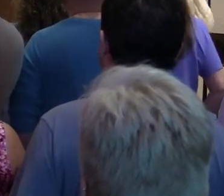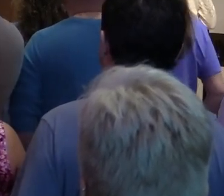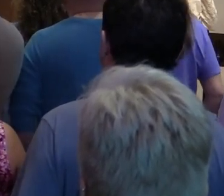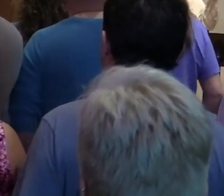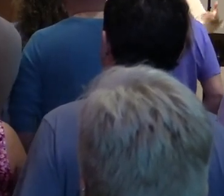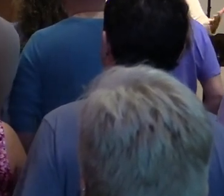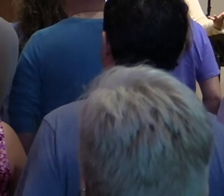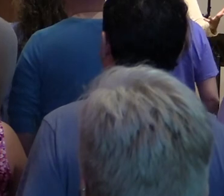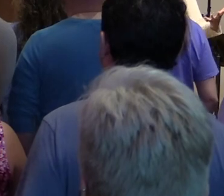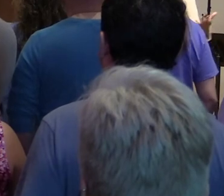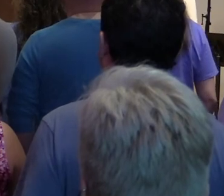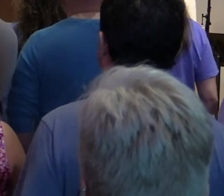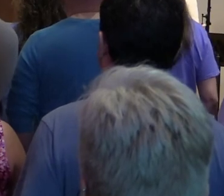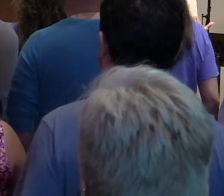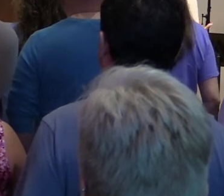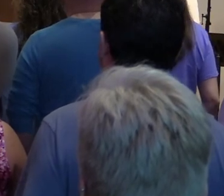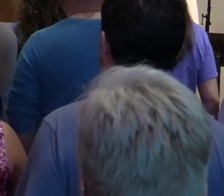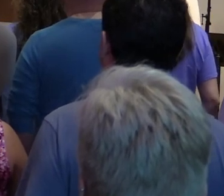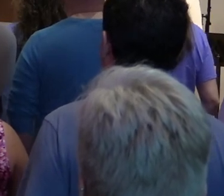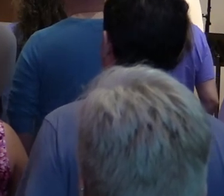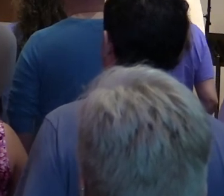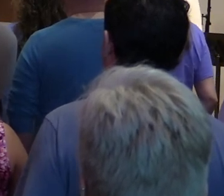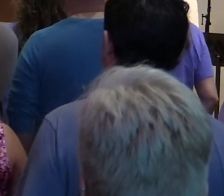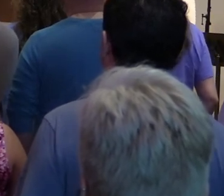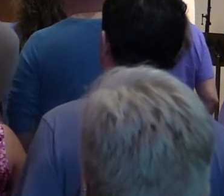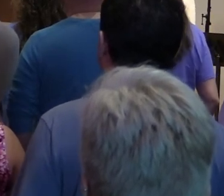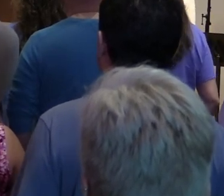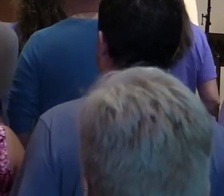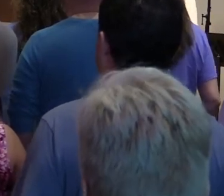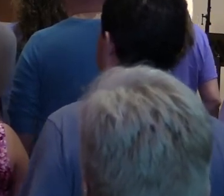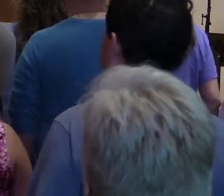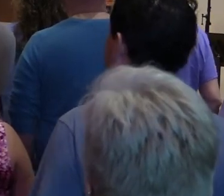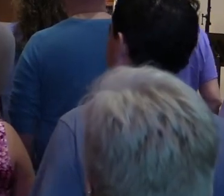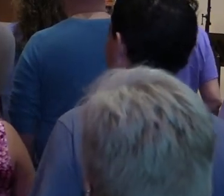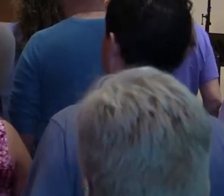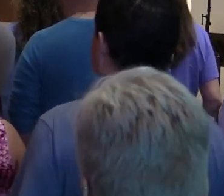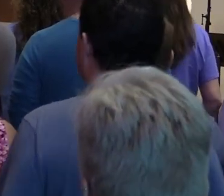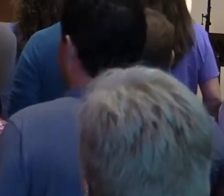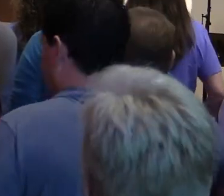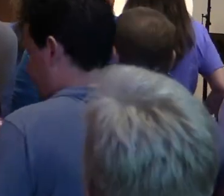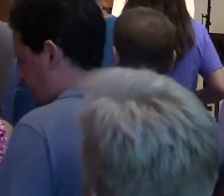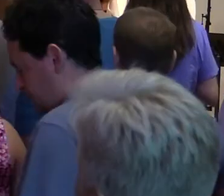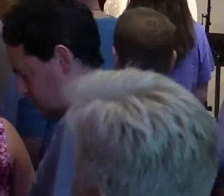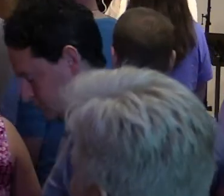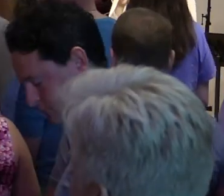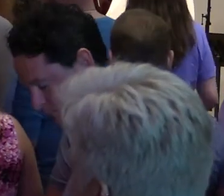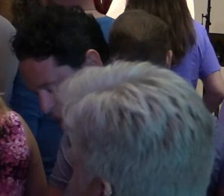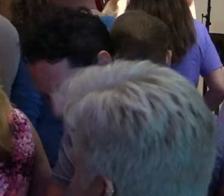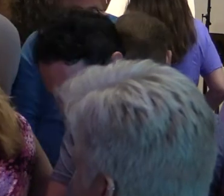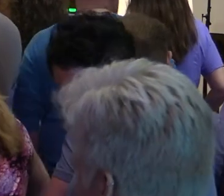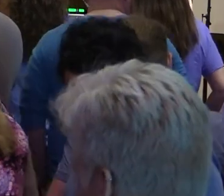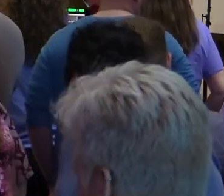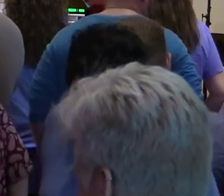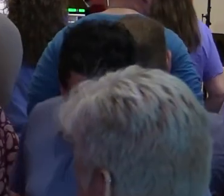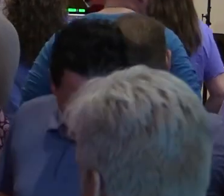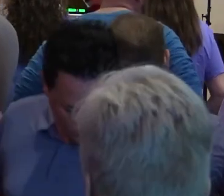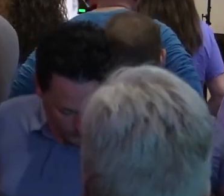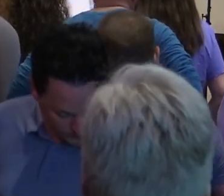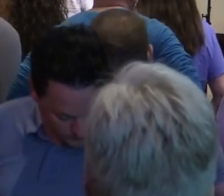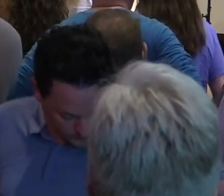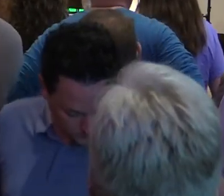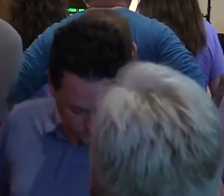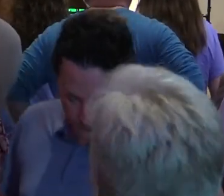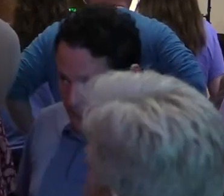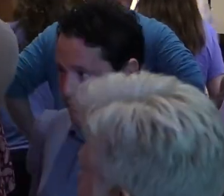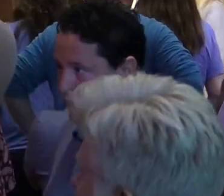and focus on how big our God is. Amen? Amen. Amen. God bless you guys. I think Art and Marilyn